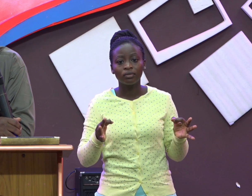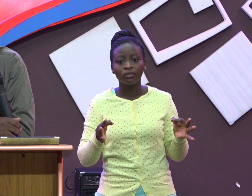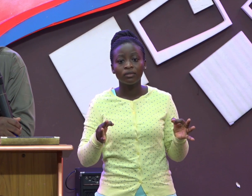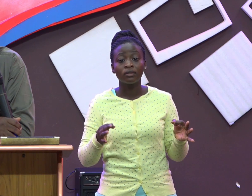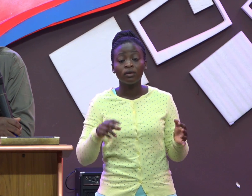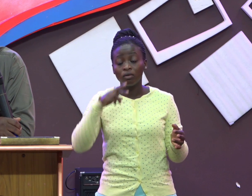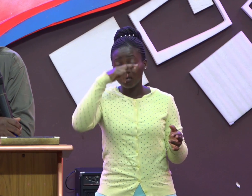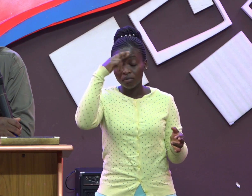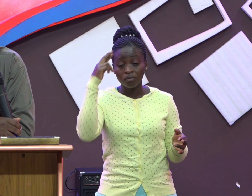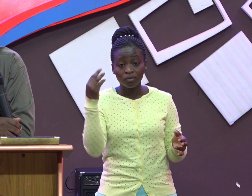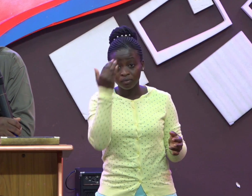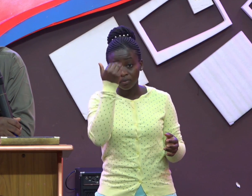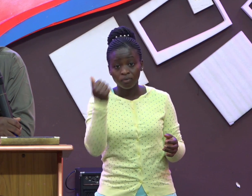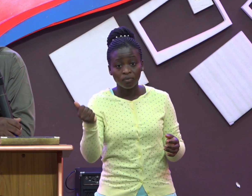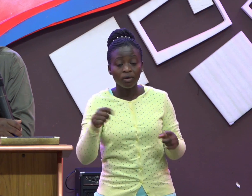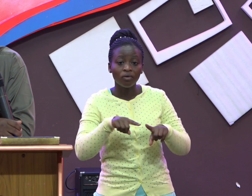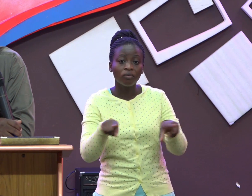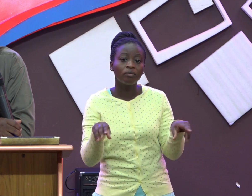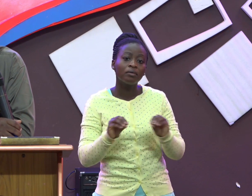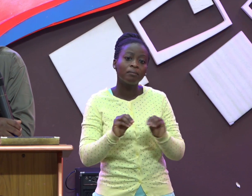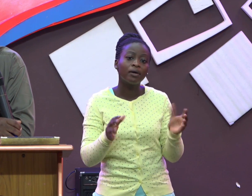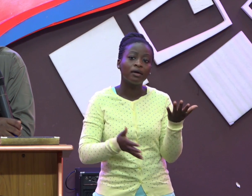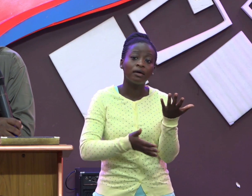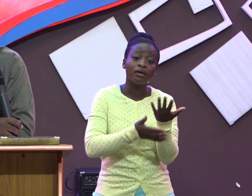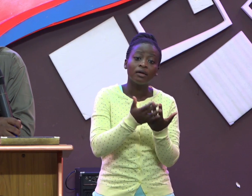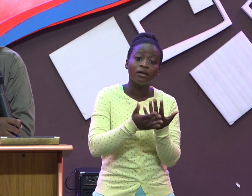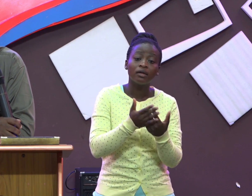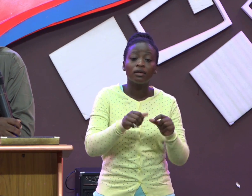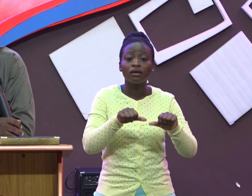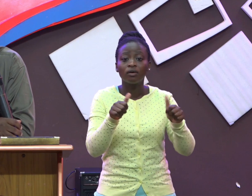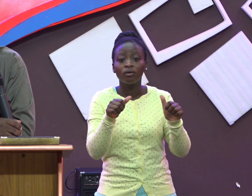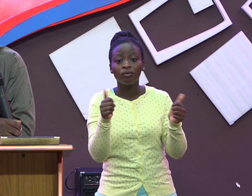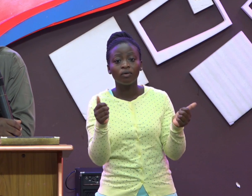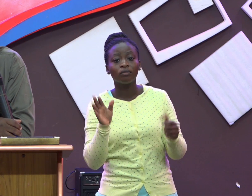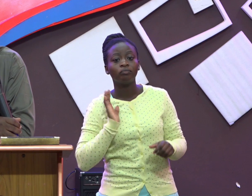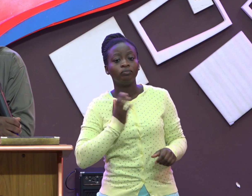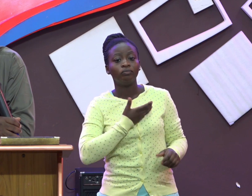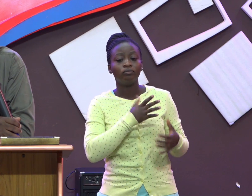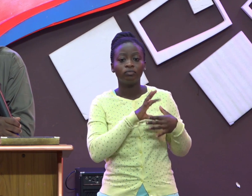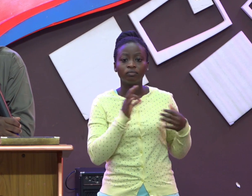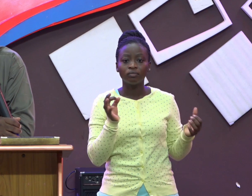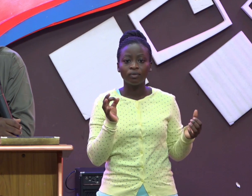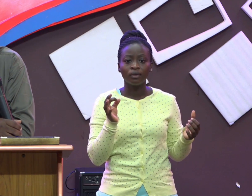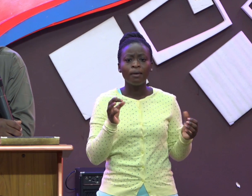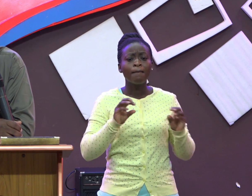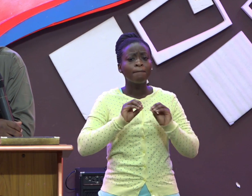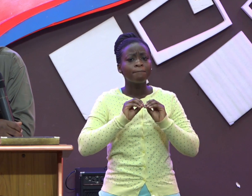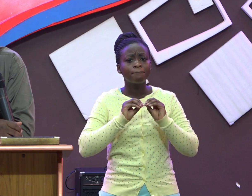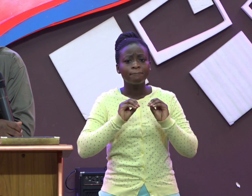because we do not take good care of our spirits. There is no wealth